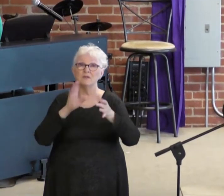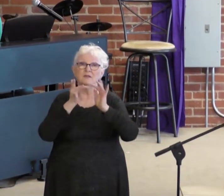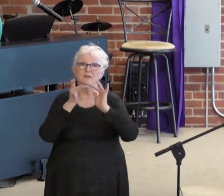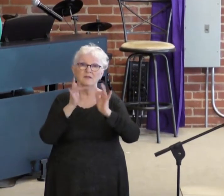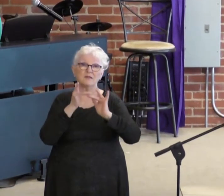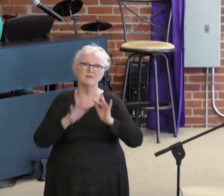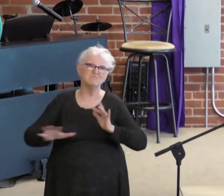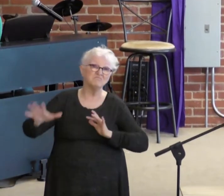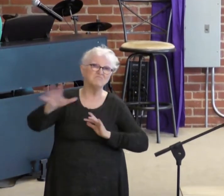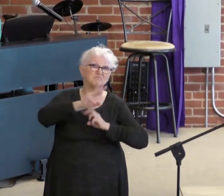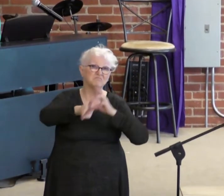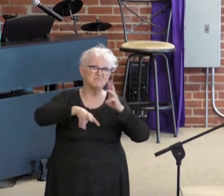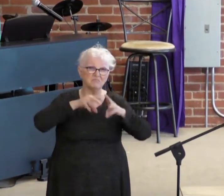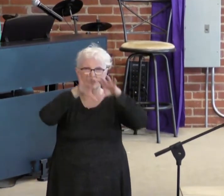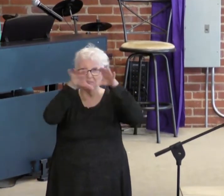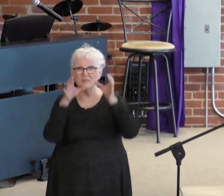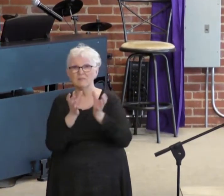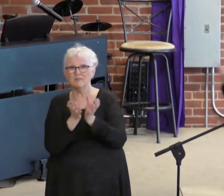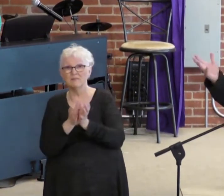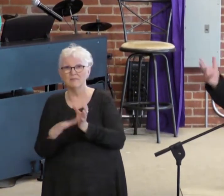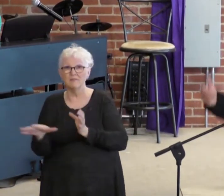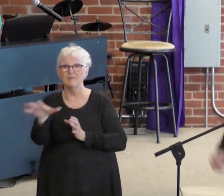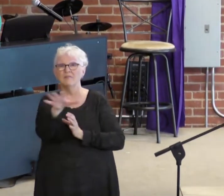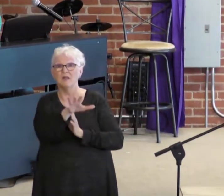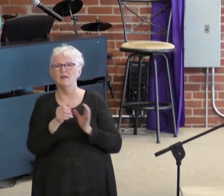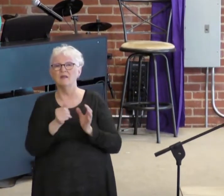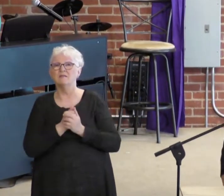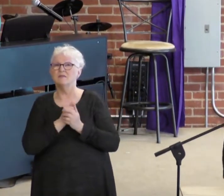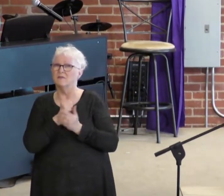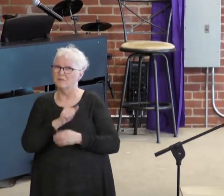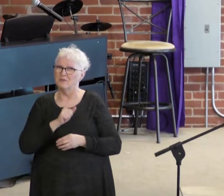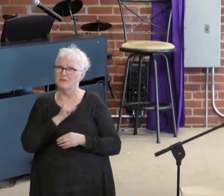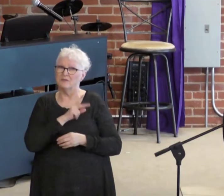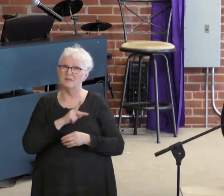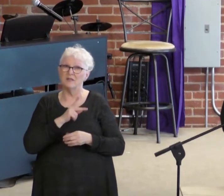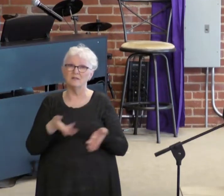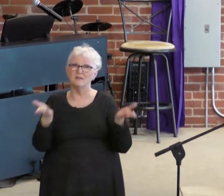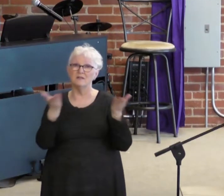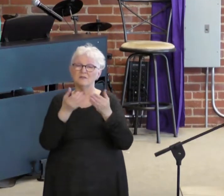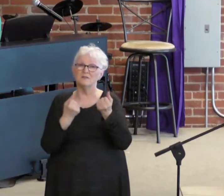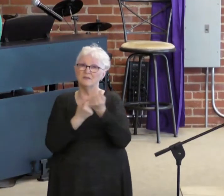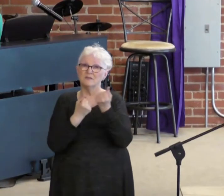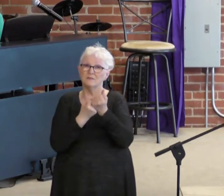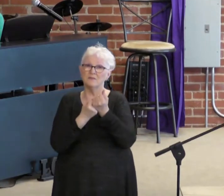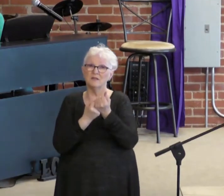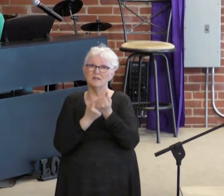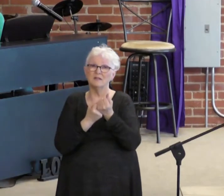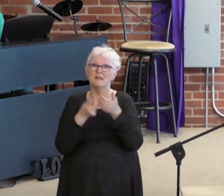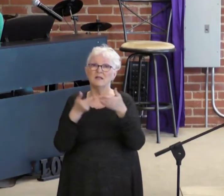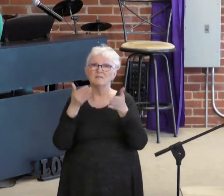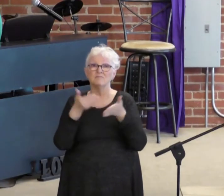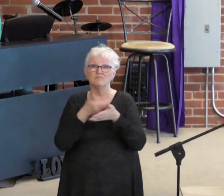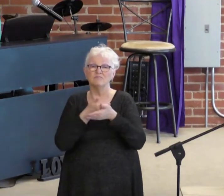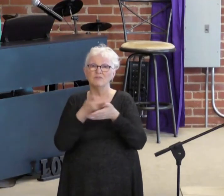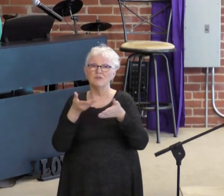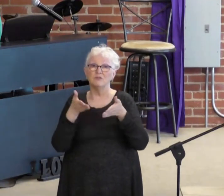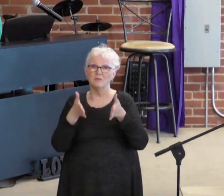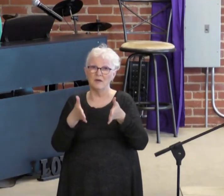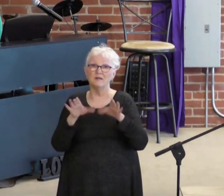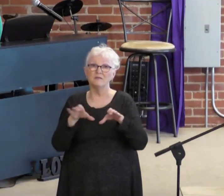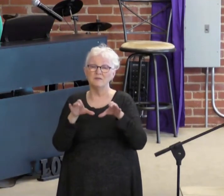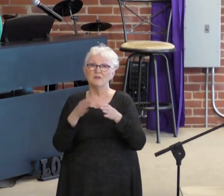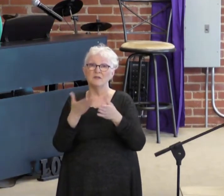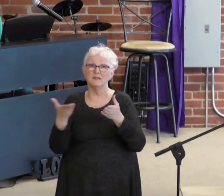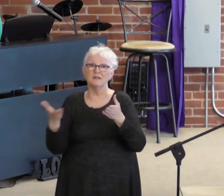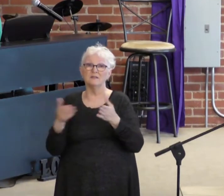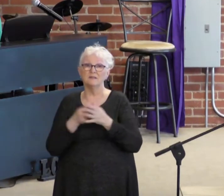places on Sunday afternoon. So I appreciate you for supporting this new way of doing things. And I